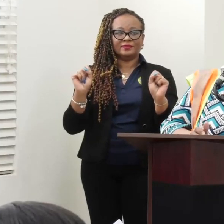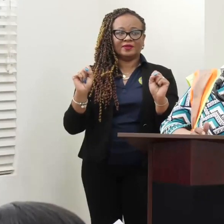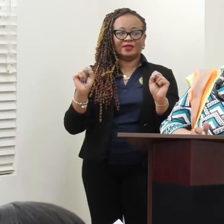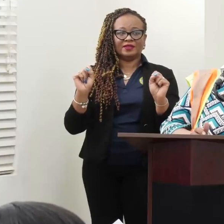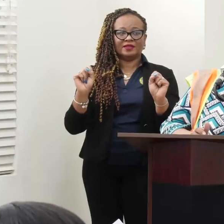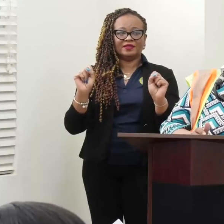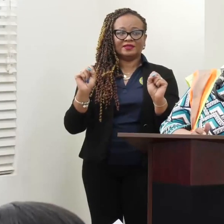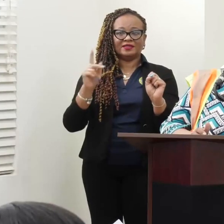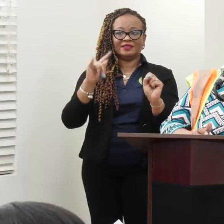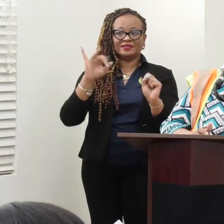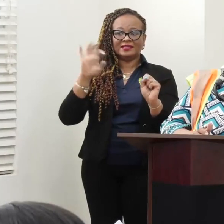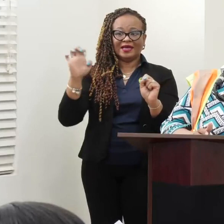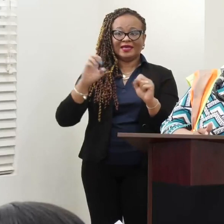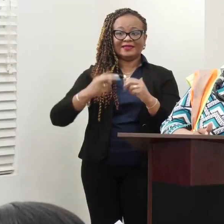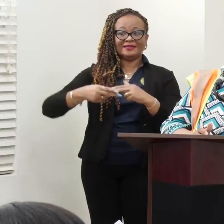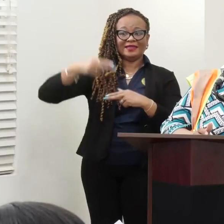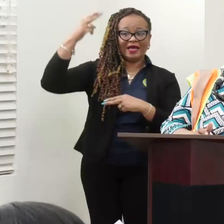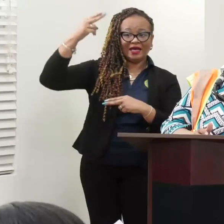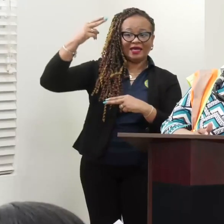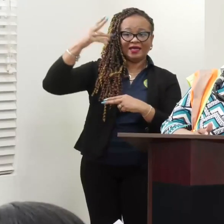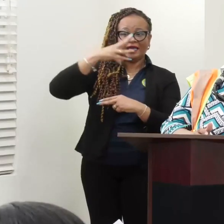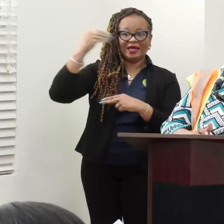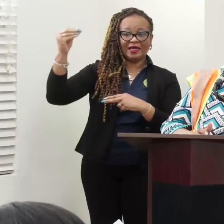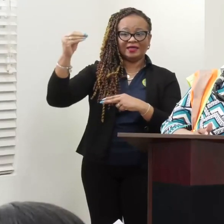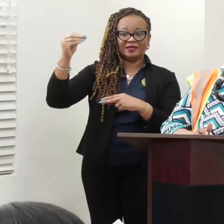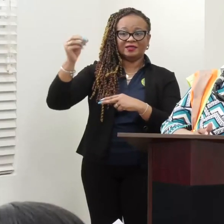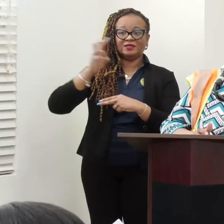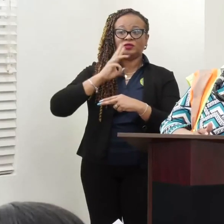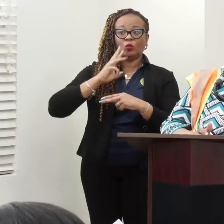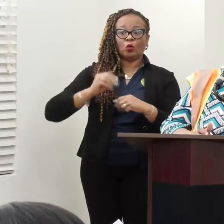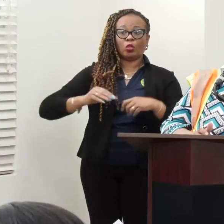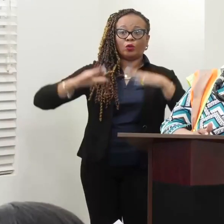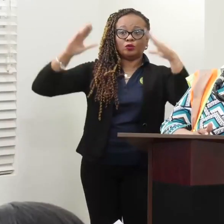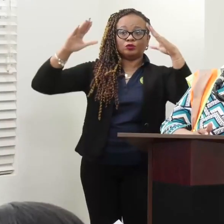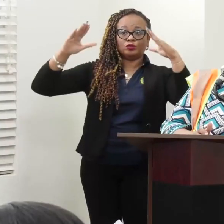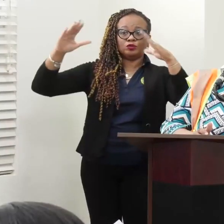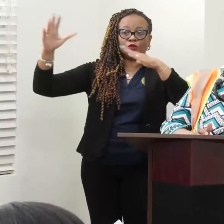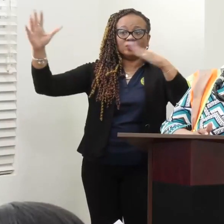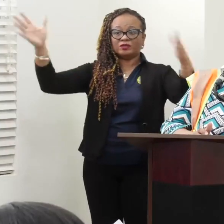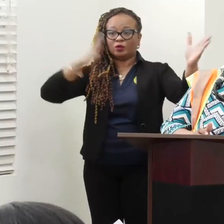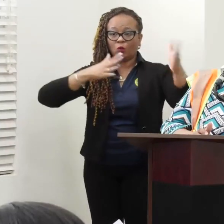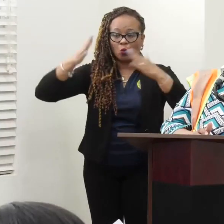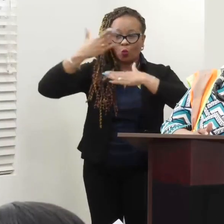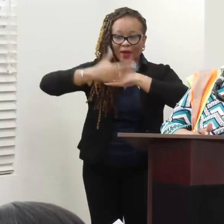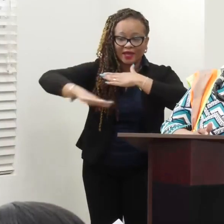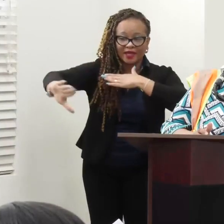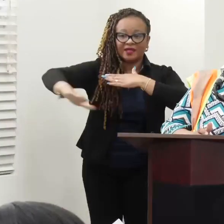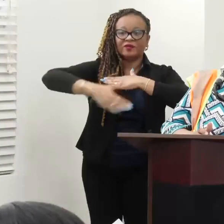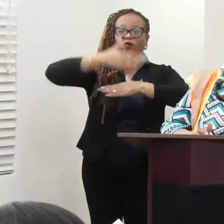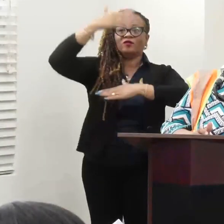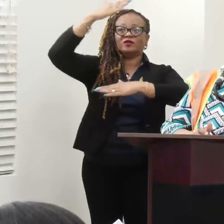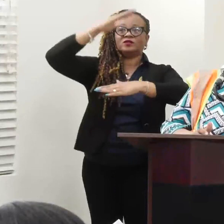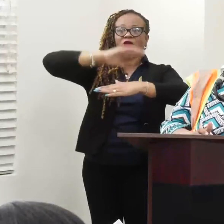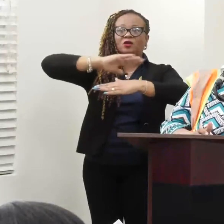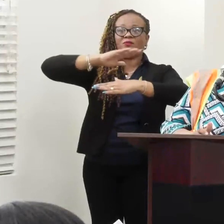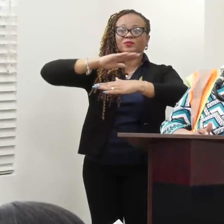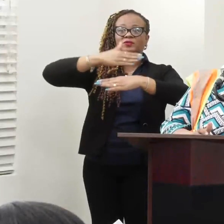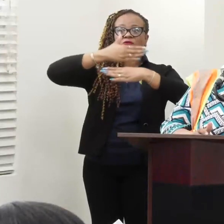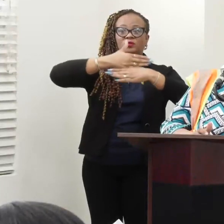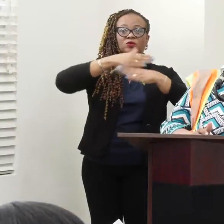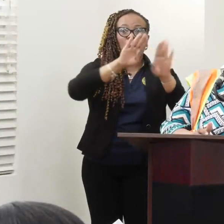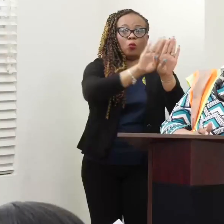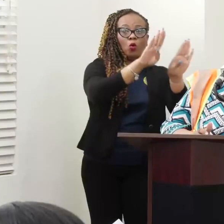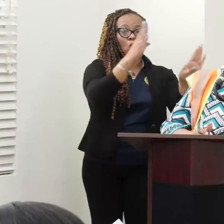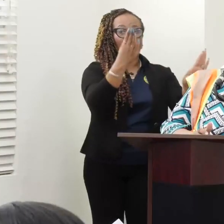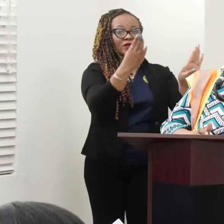The tide is high, and in addition to the storm surge, it is causing waves to overtop the seawalls and